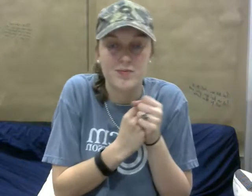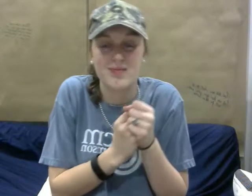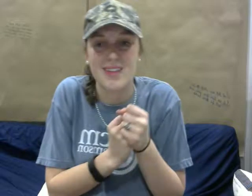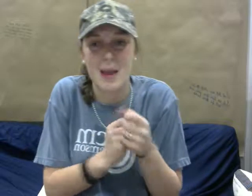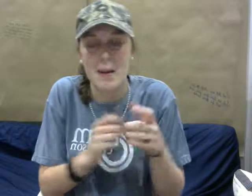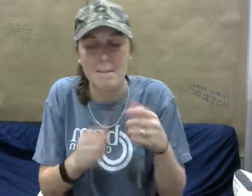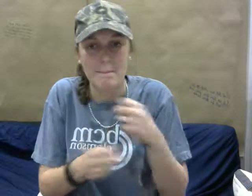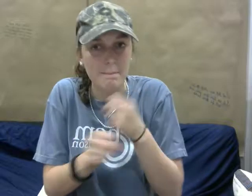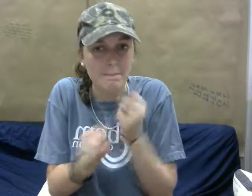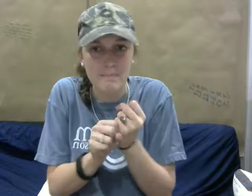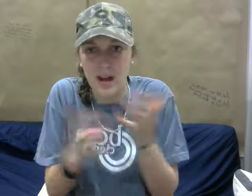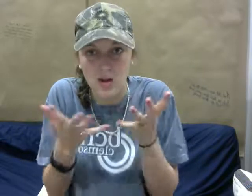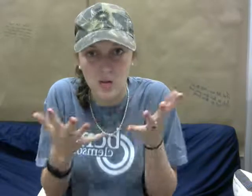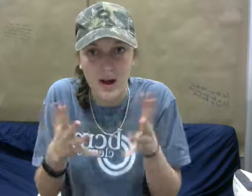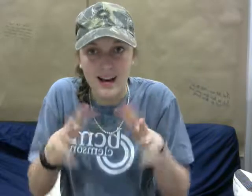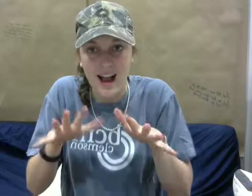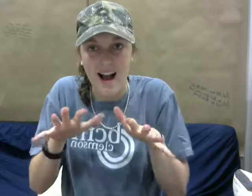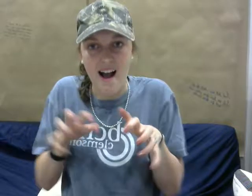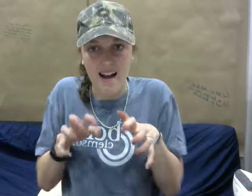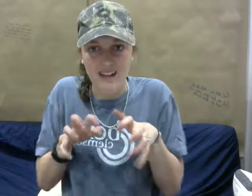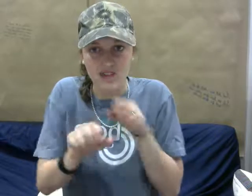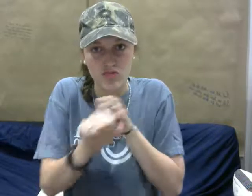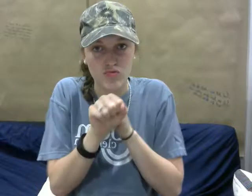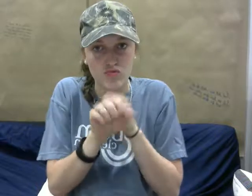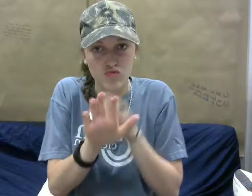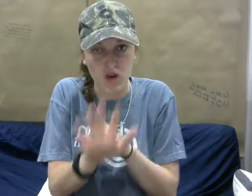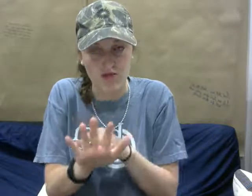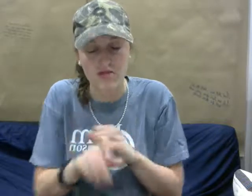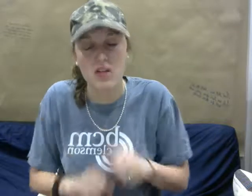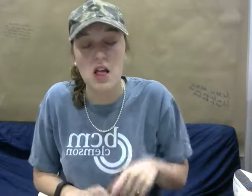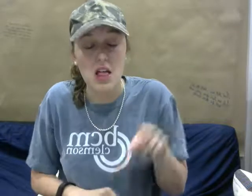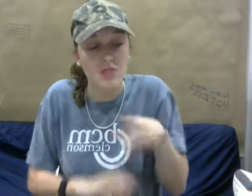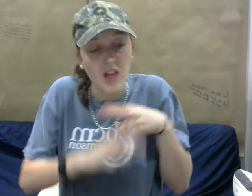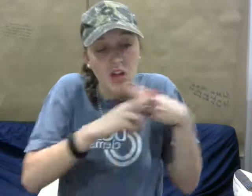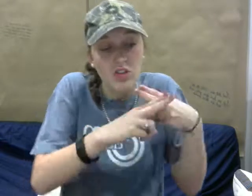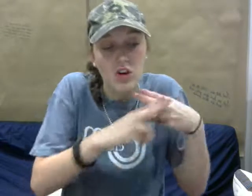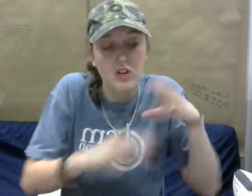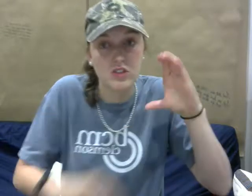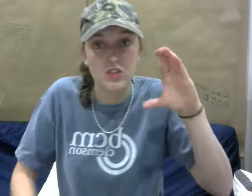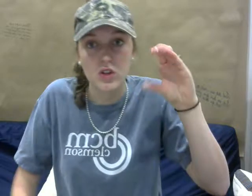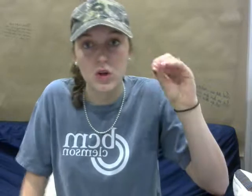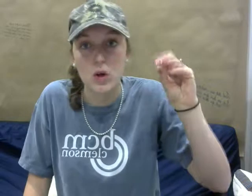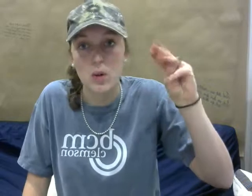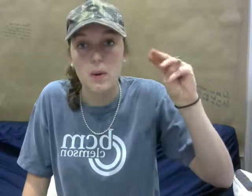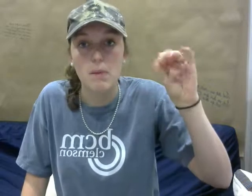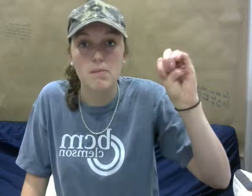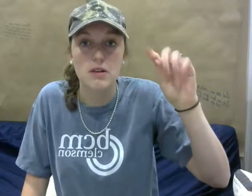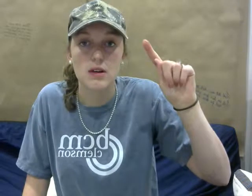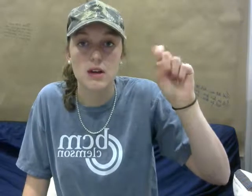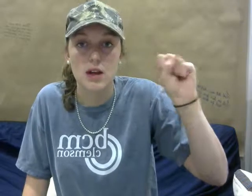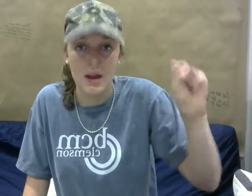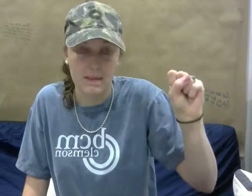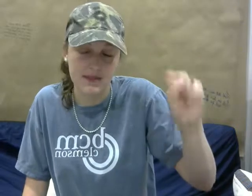rock. These are comets. The Kuiper Belt is also home to 3